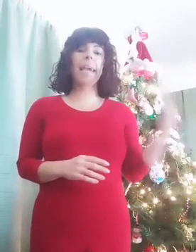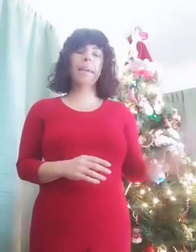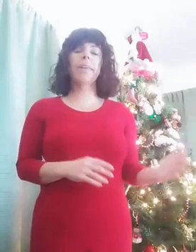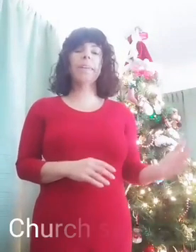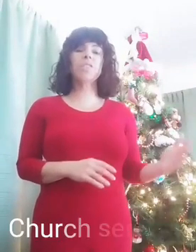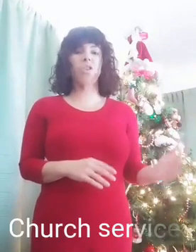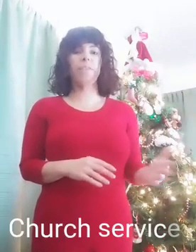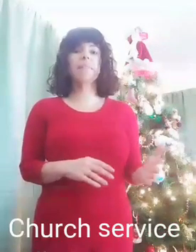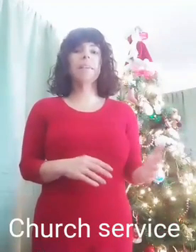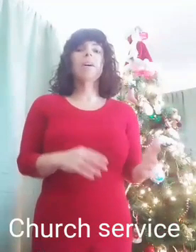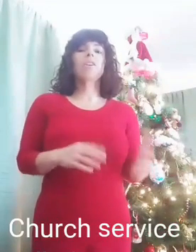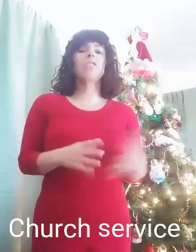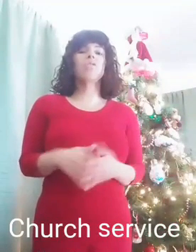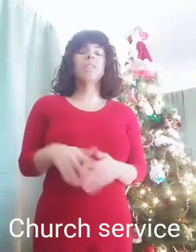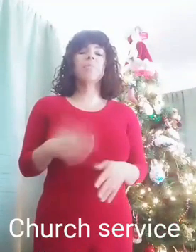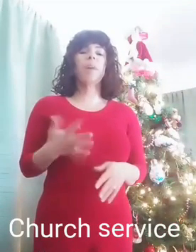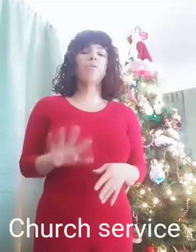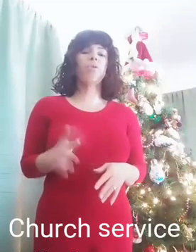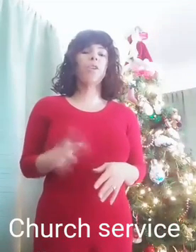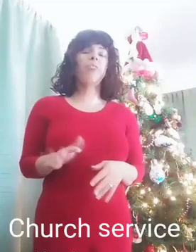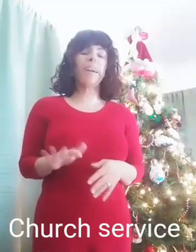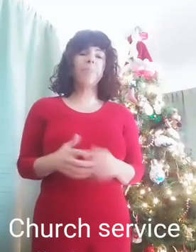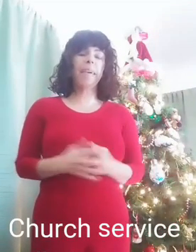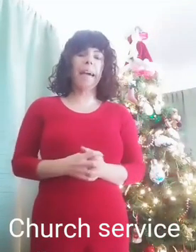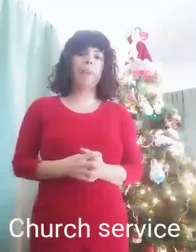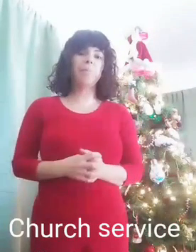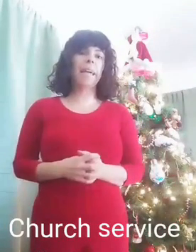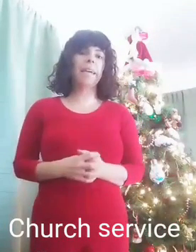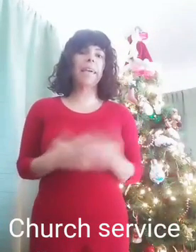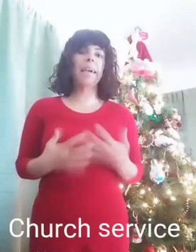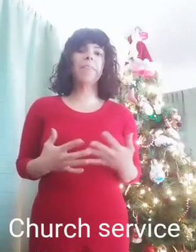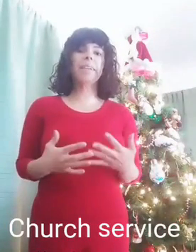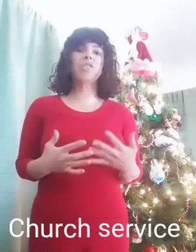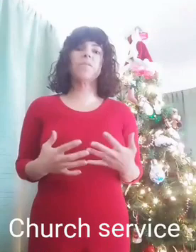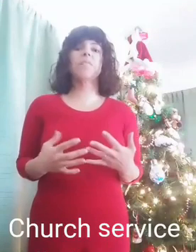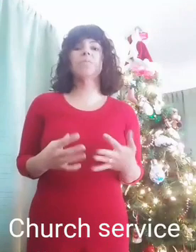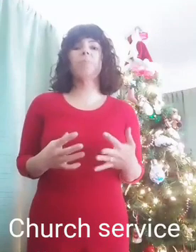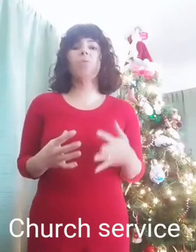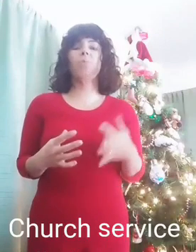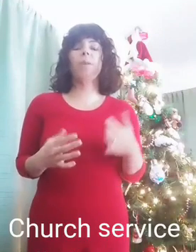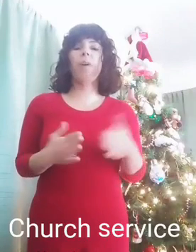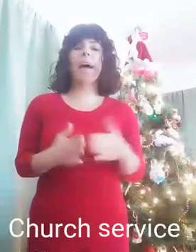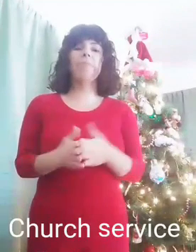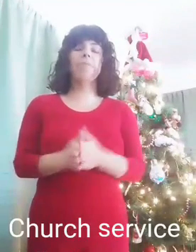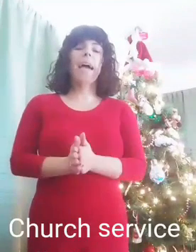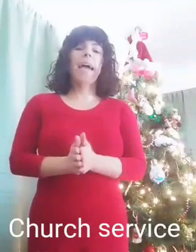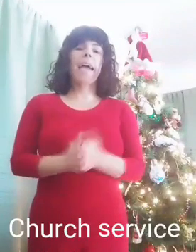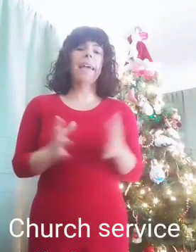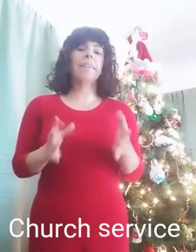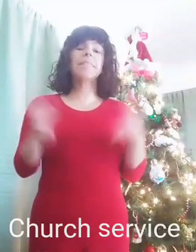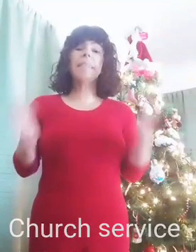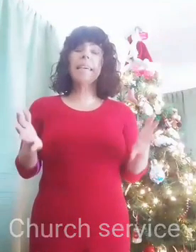candlelight service usually it's about 4 or 5 p.m. and a candlelight service is where we will have a singing